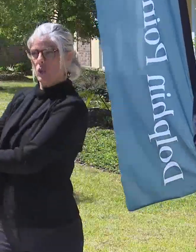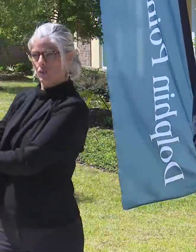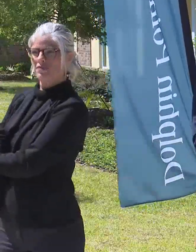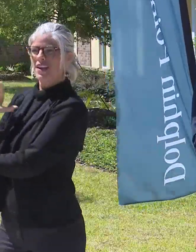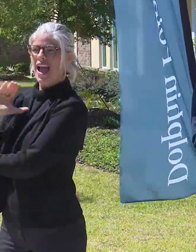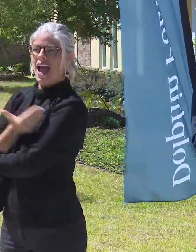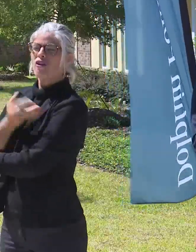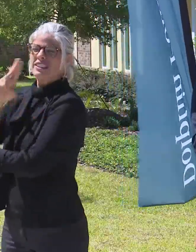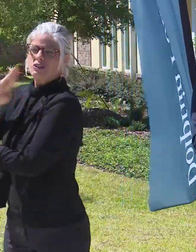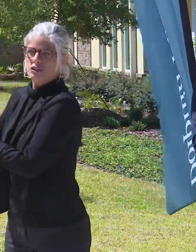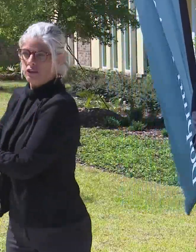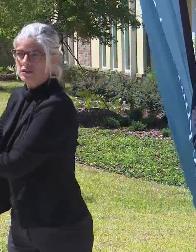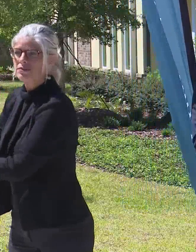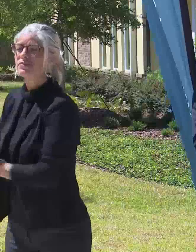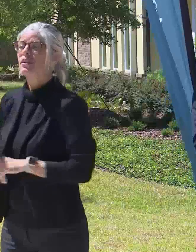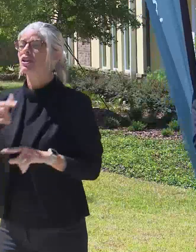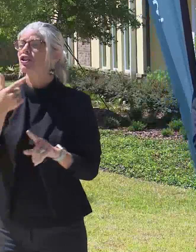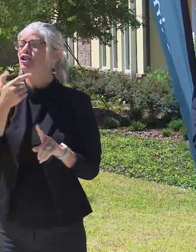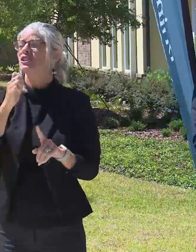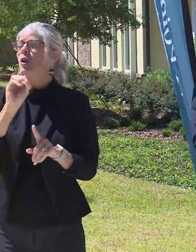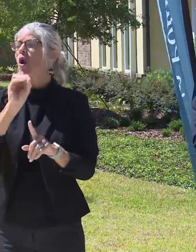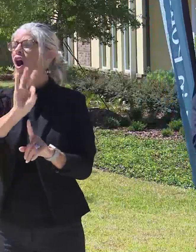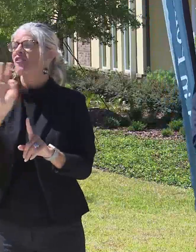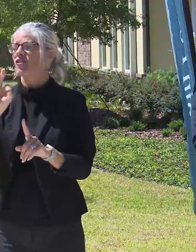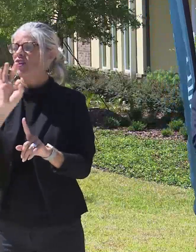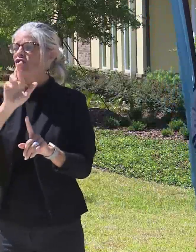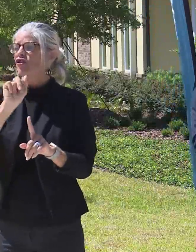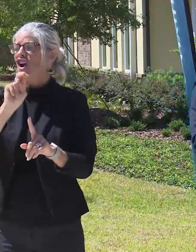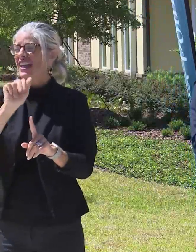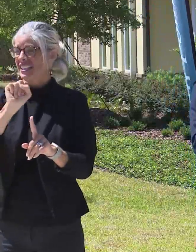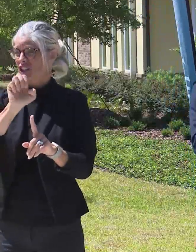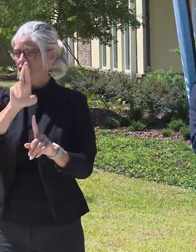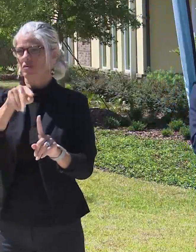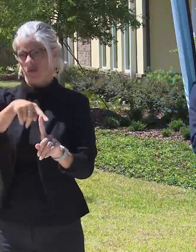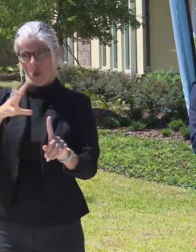want to thank Jeff Frazier, the owner of Dolphin.